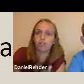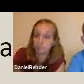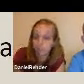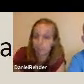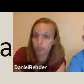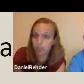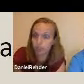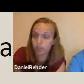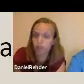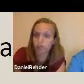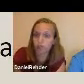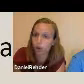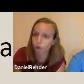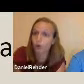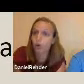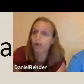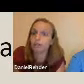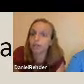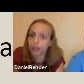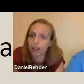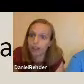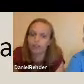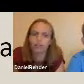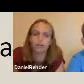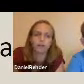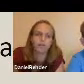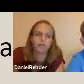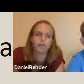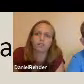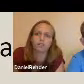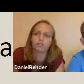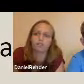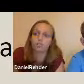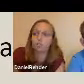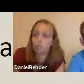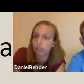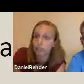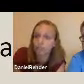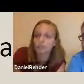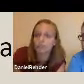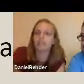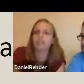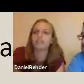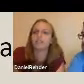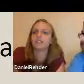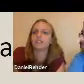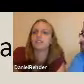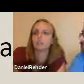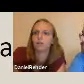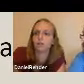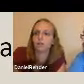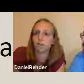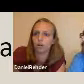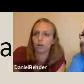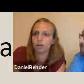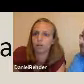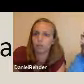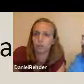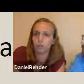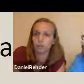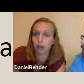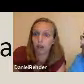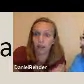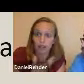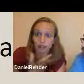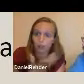the relationships that are so important in that, and the stories, and we would go and we